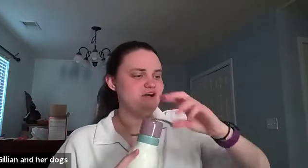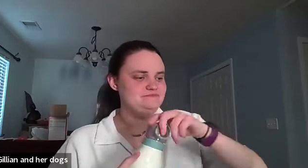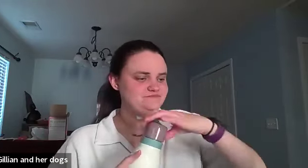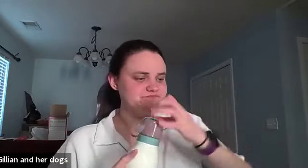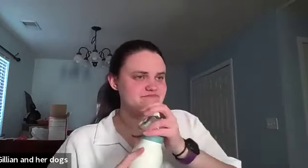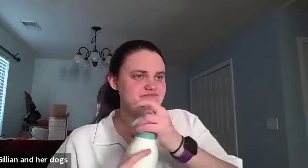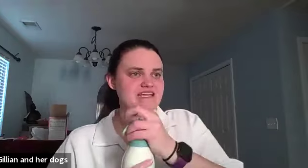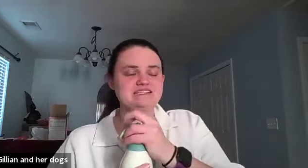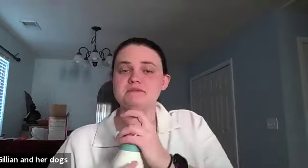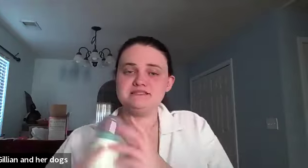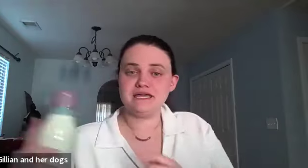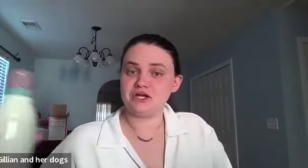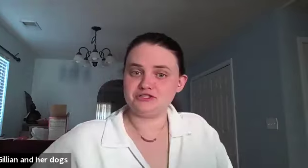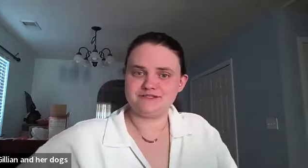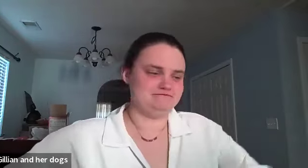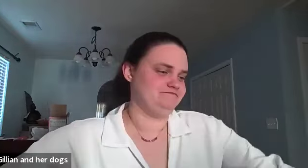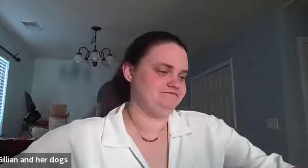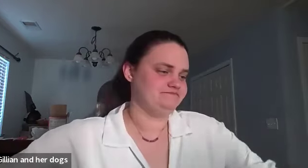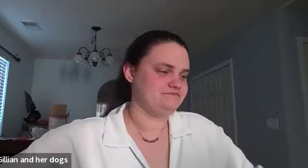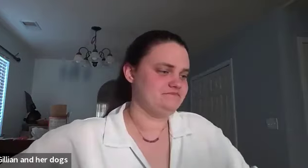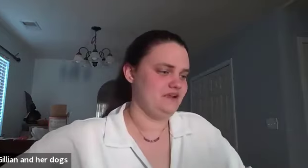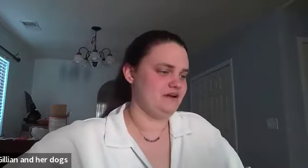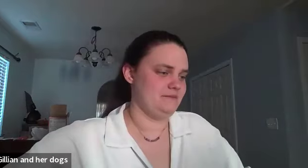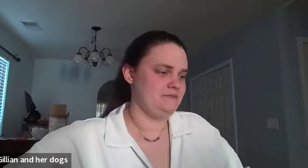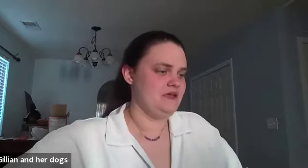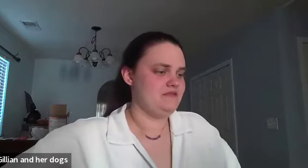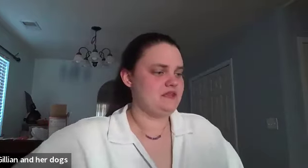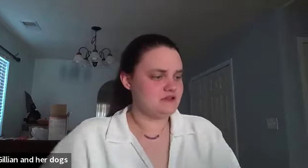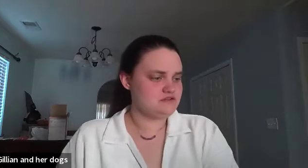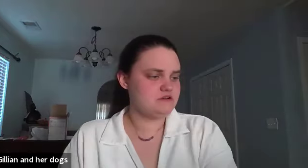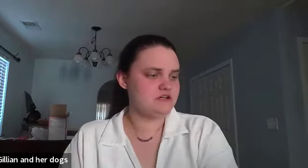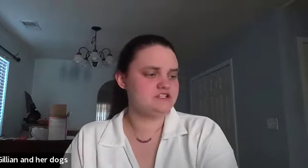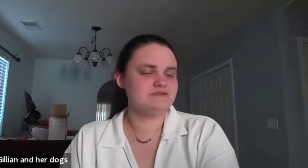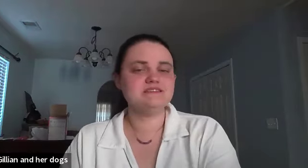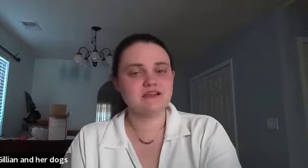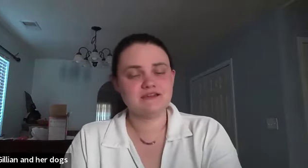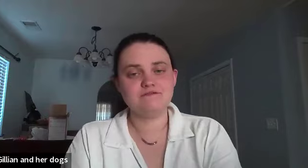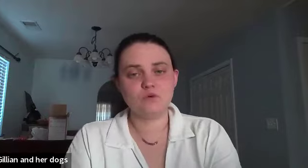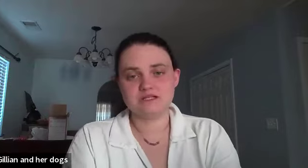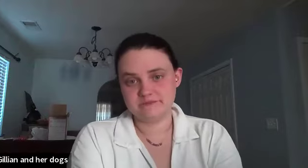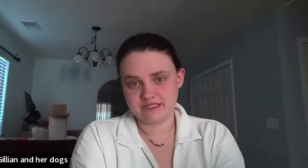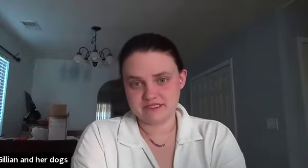So it is a blessing and a curse. All right. The next one we're going to do is the sign for